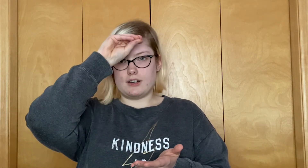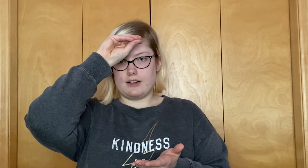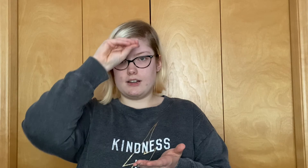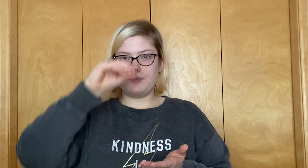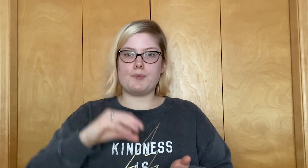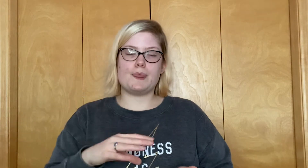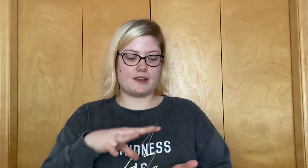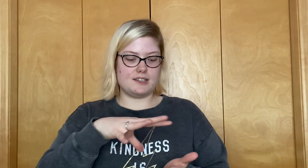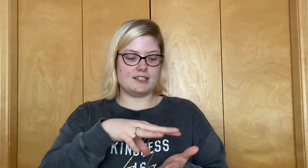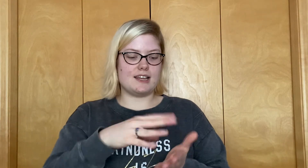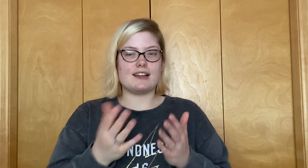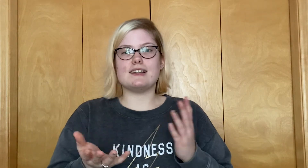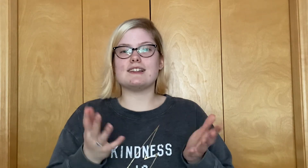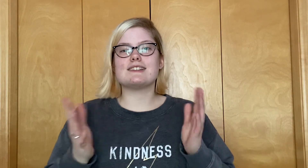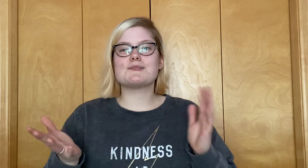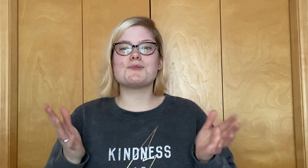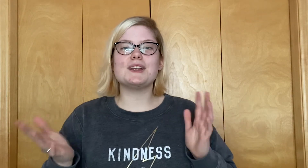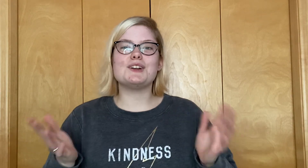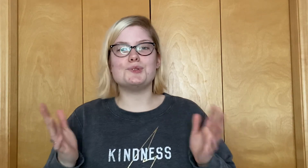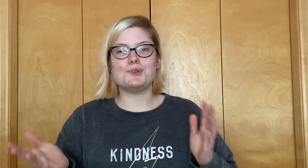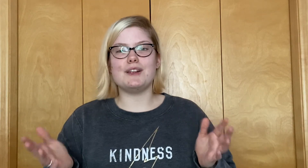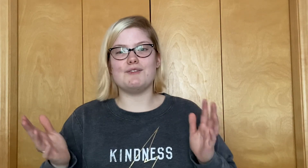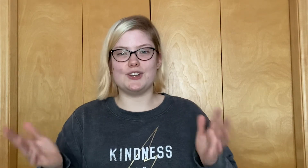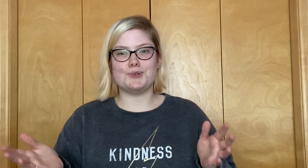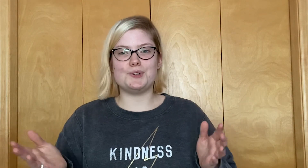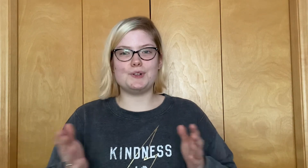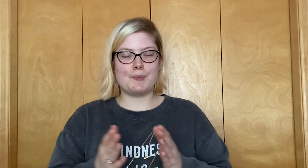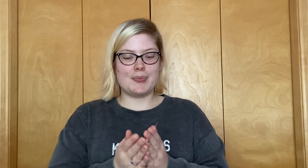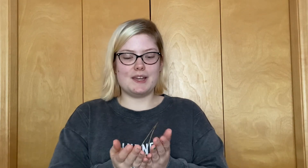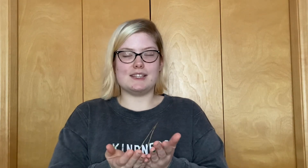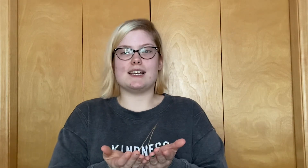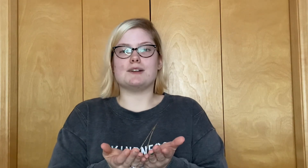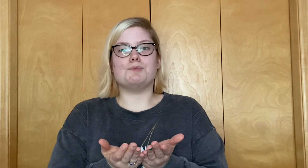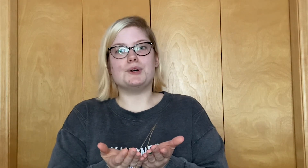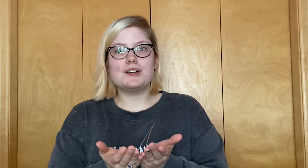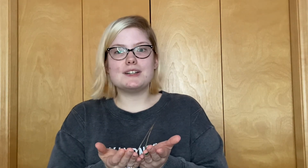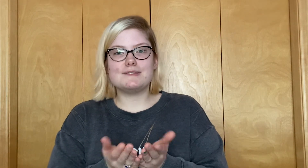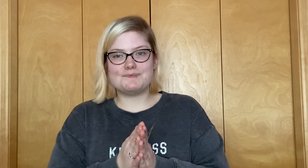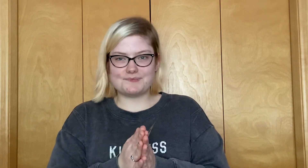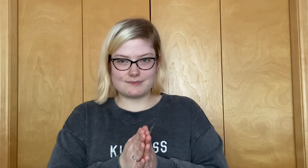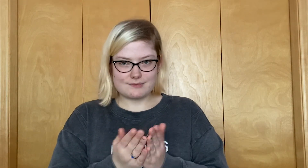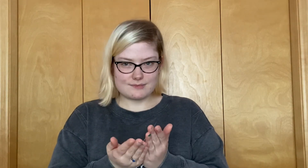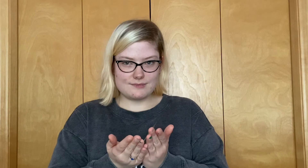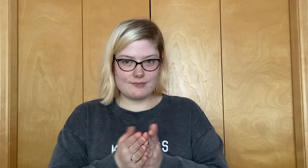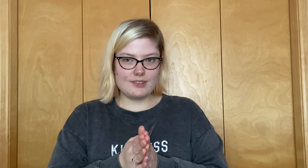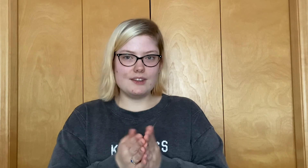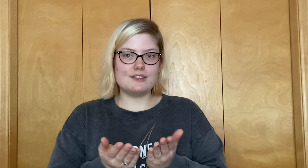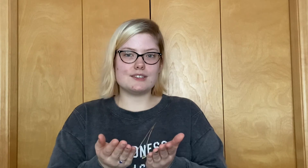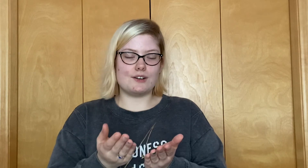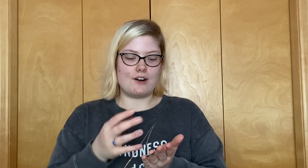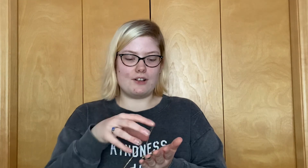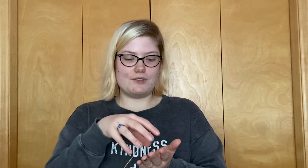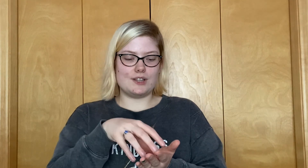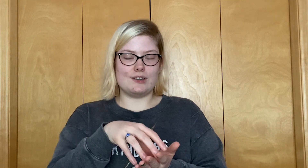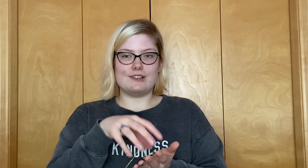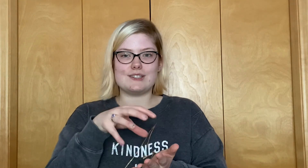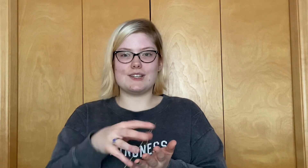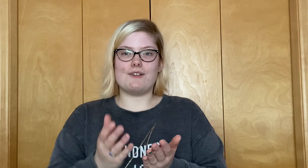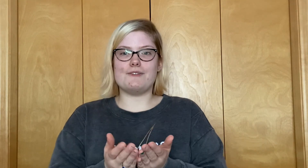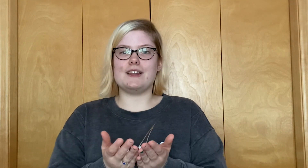learn, because it's like it's really cool and visual. It's like a book. So all of the stuff in a